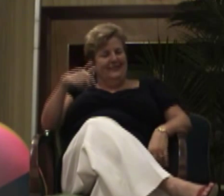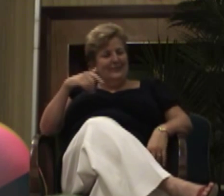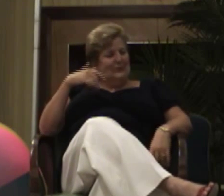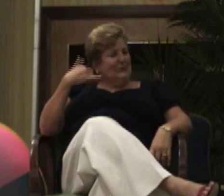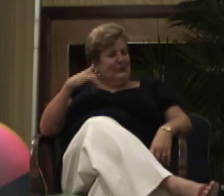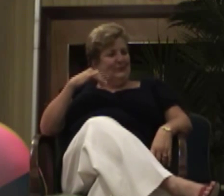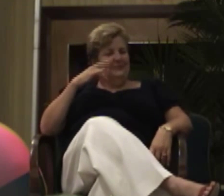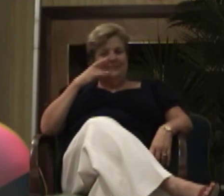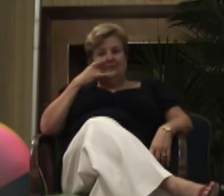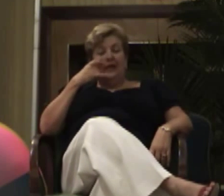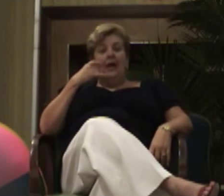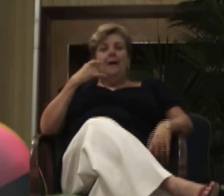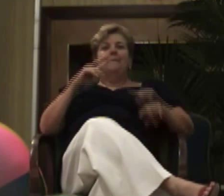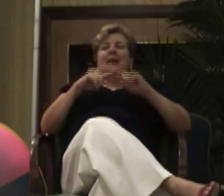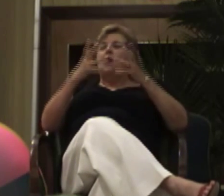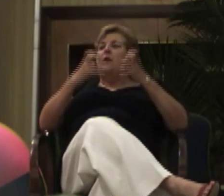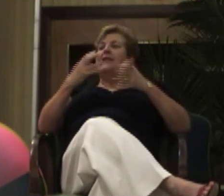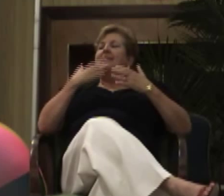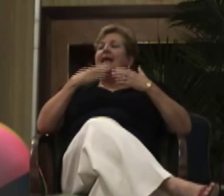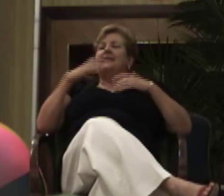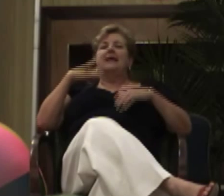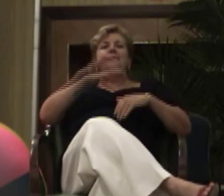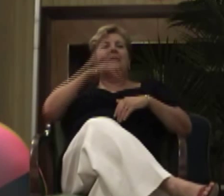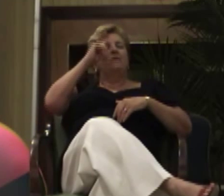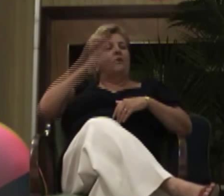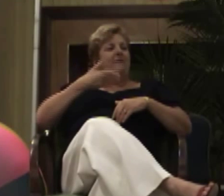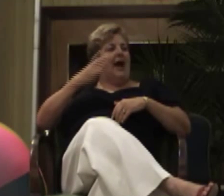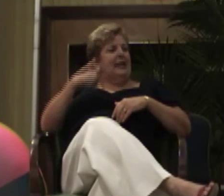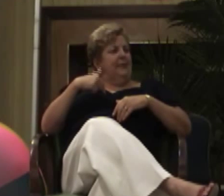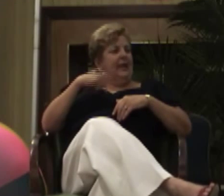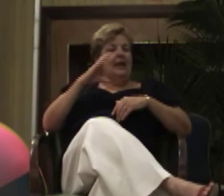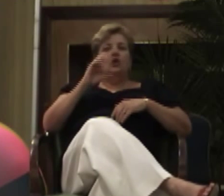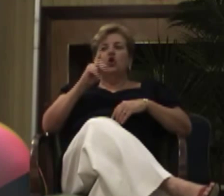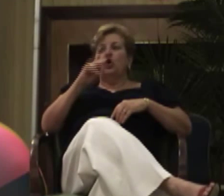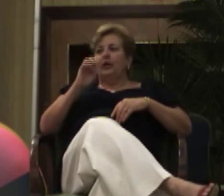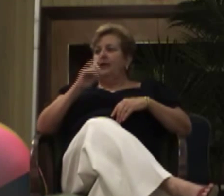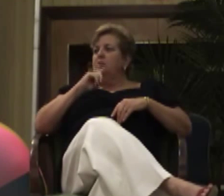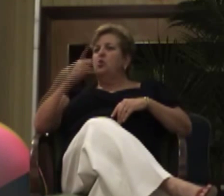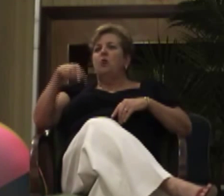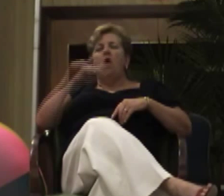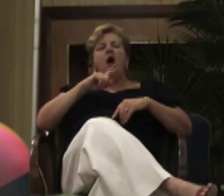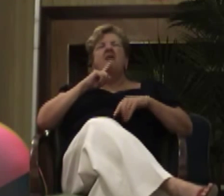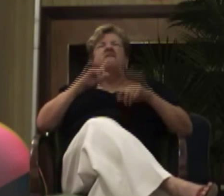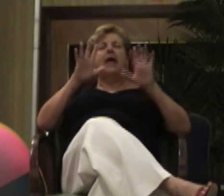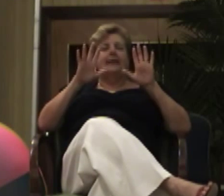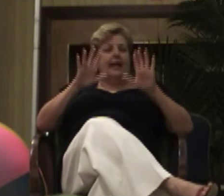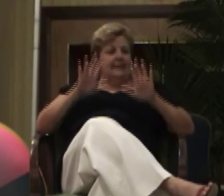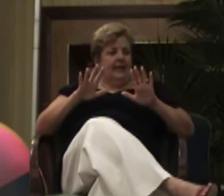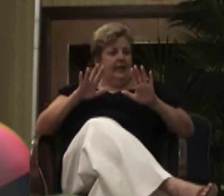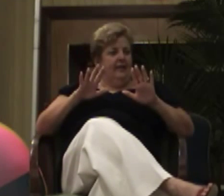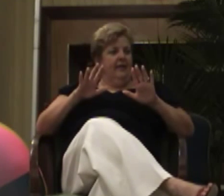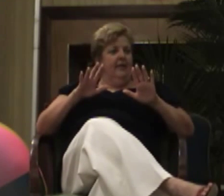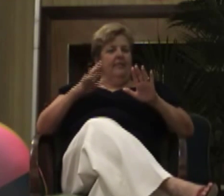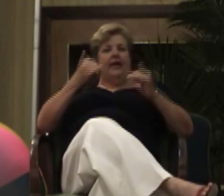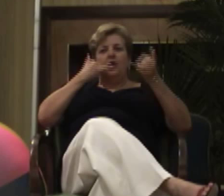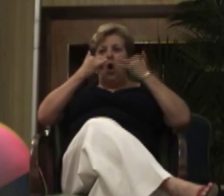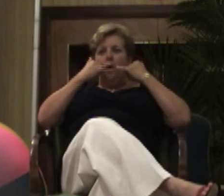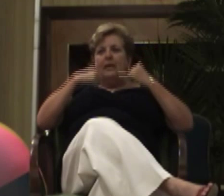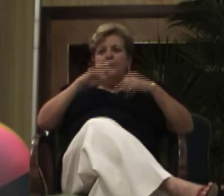love it. I want to thank the committee for having me and for Cookie. Y'all just been absolutely fantastic. I've had calls about who's going to pick me up, and those people didn't show